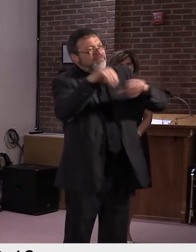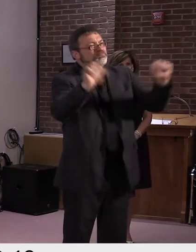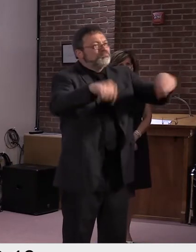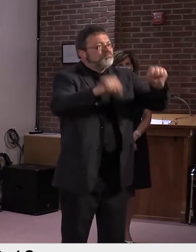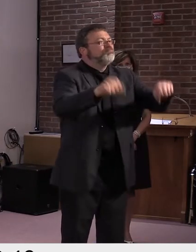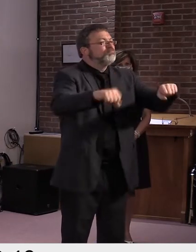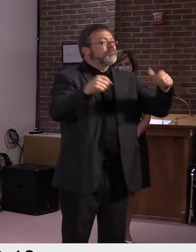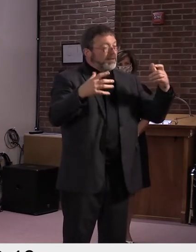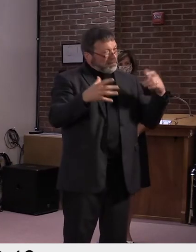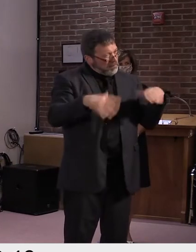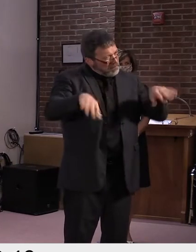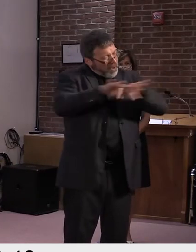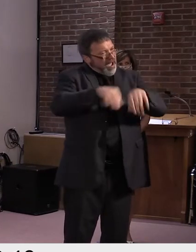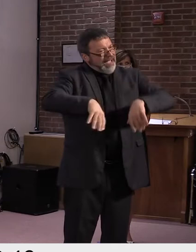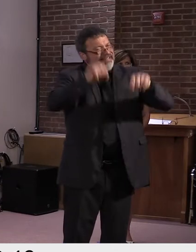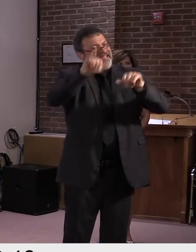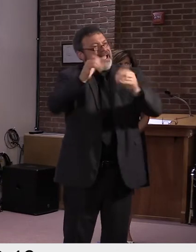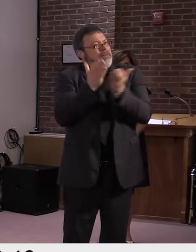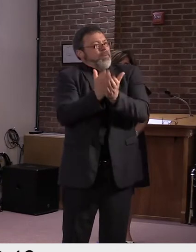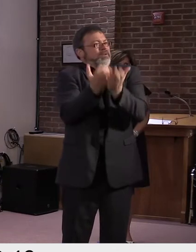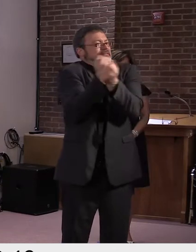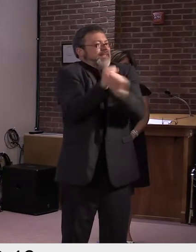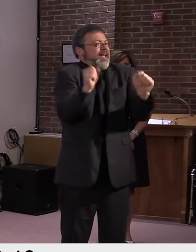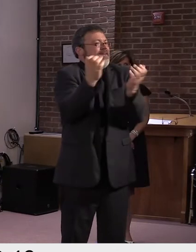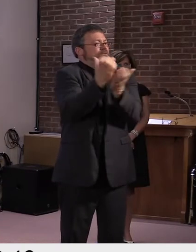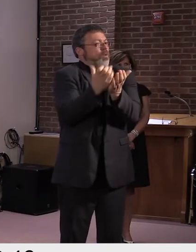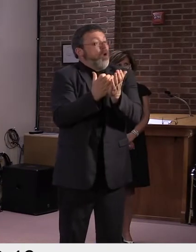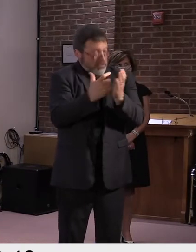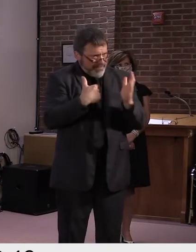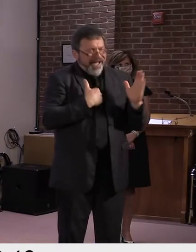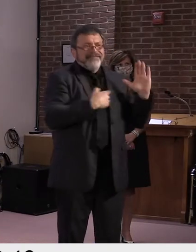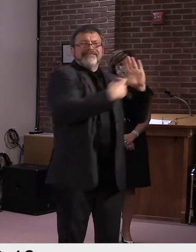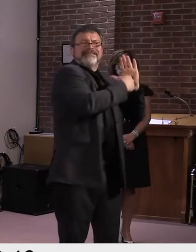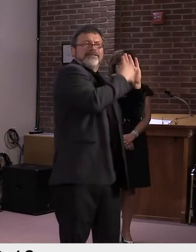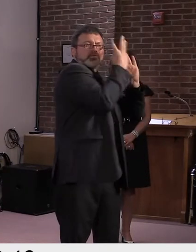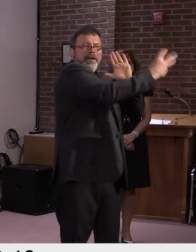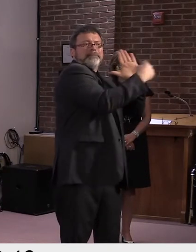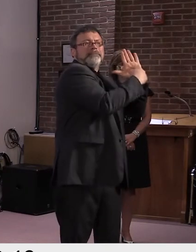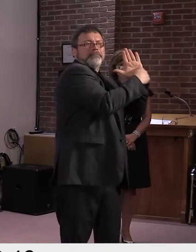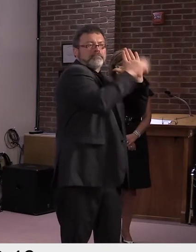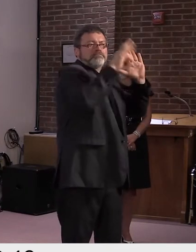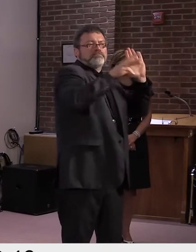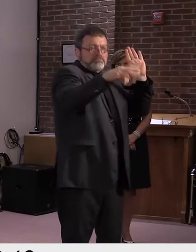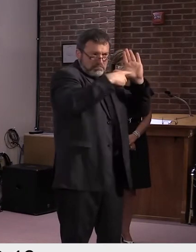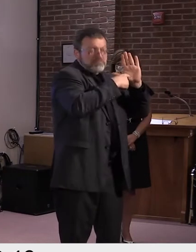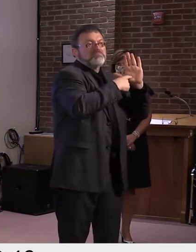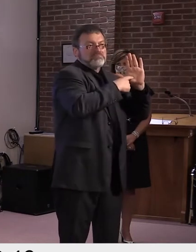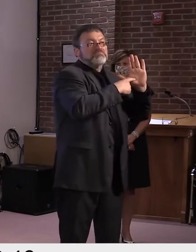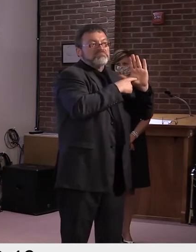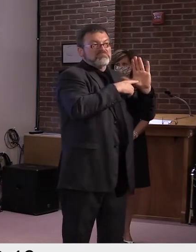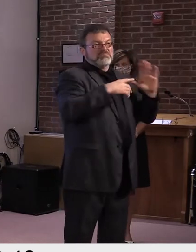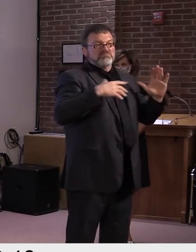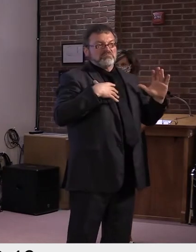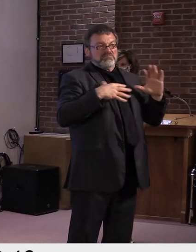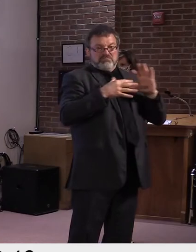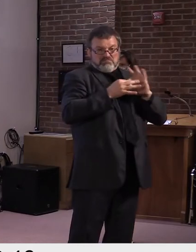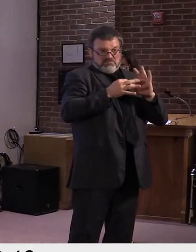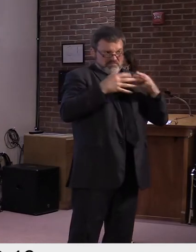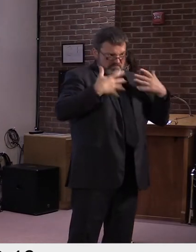available on the Department of Public Safety website. Thank you. Now I'll turn it over to Dr. Levine for an update.